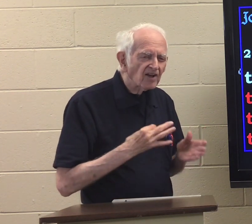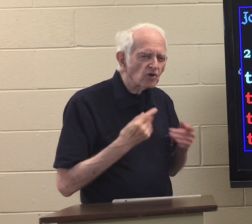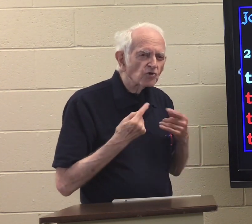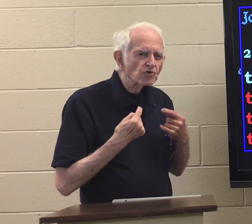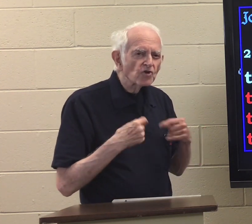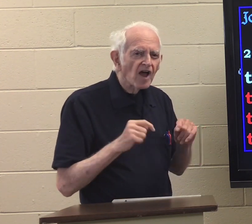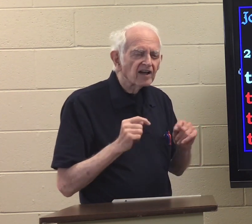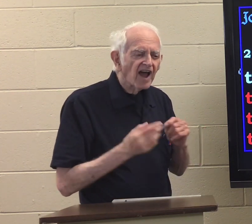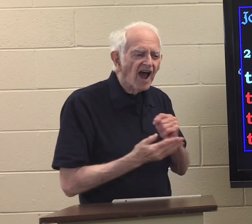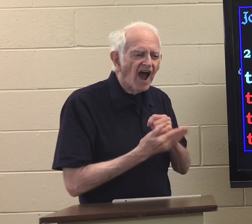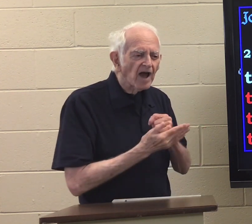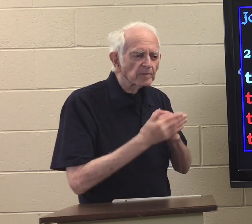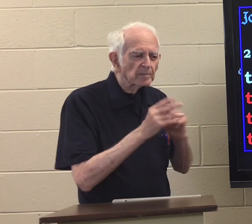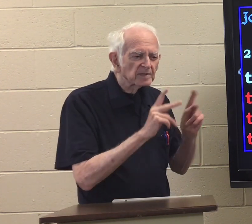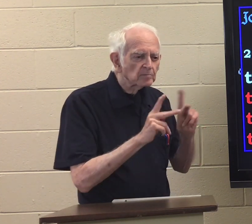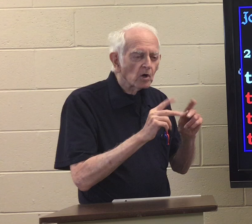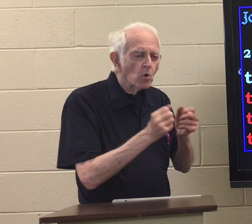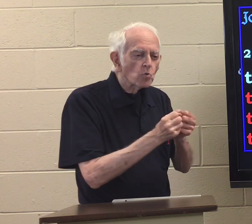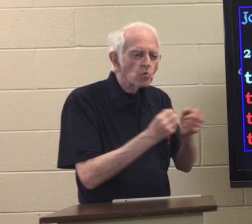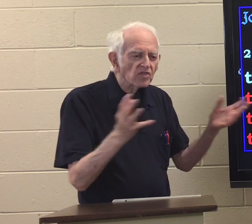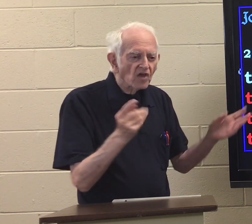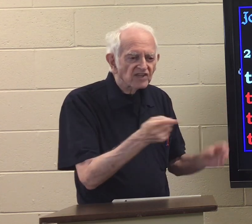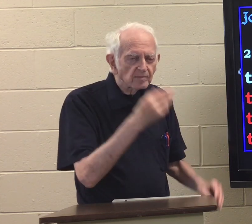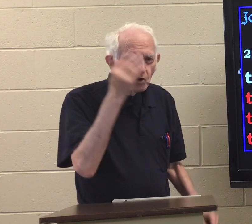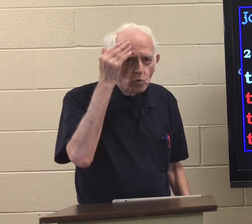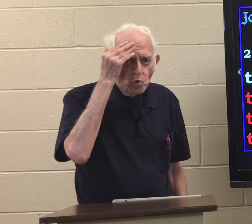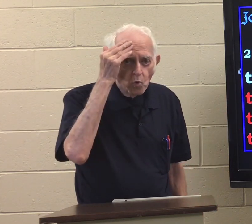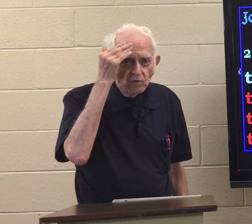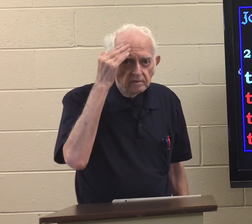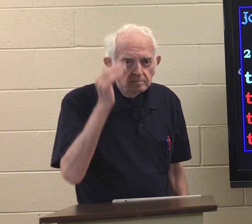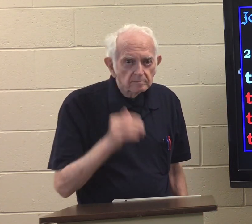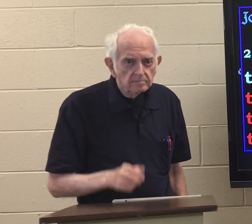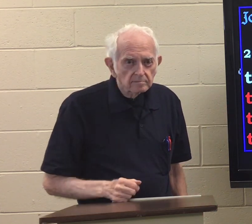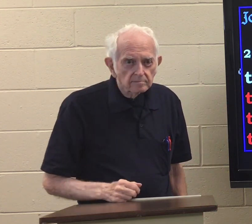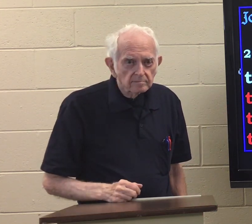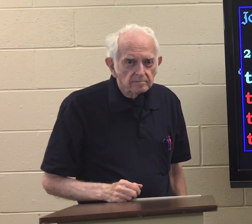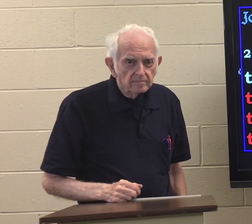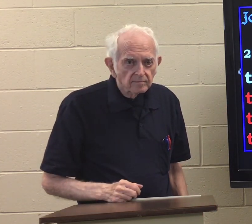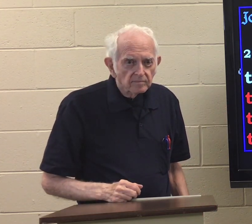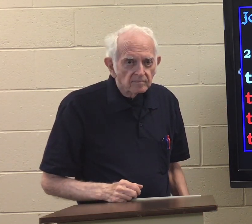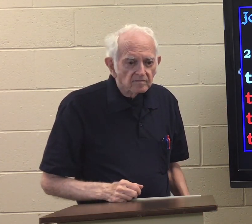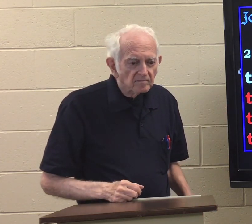Sometimes I like to try and help people without them knowing it.